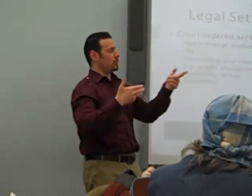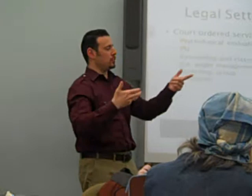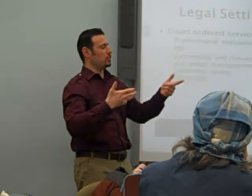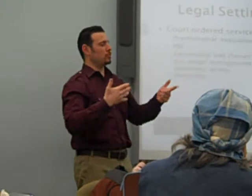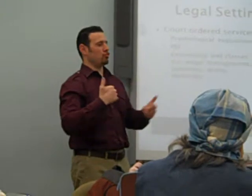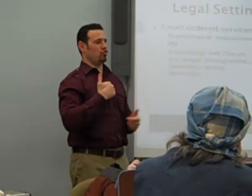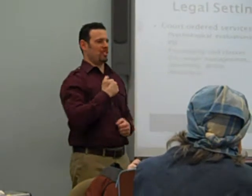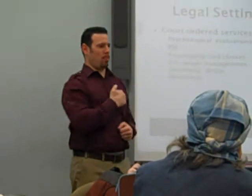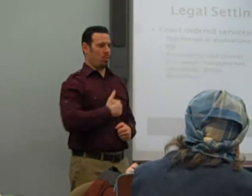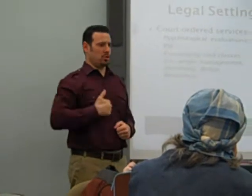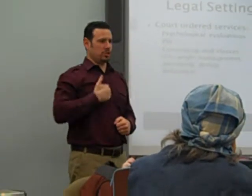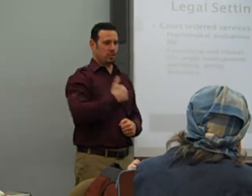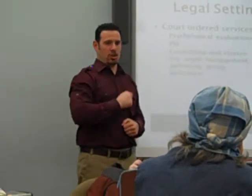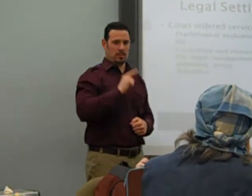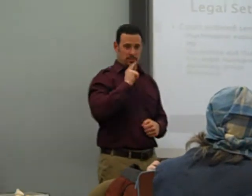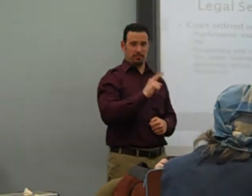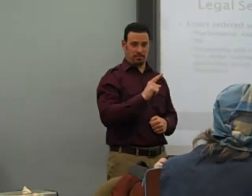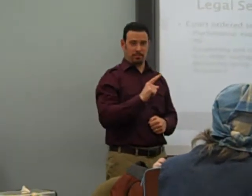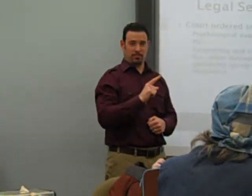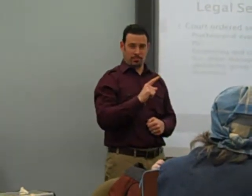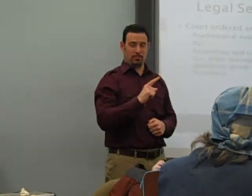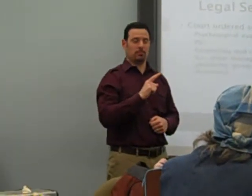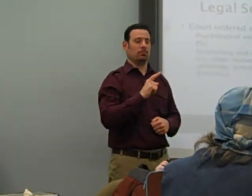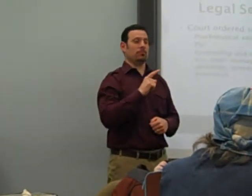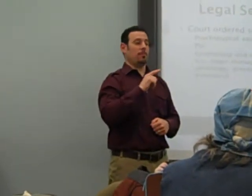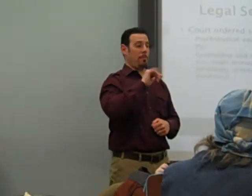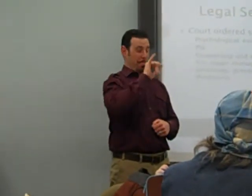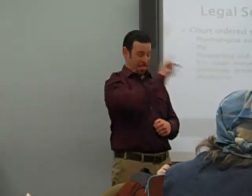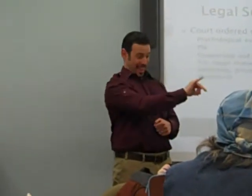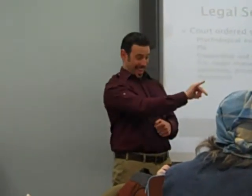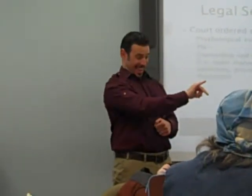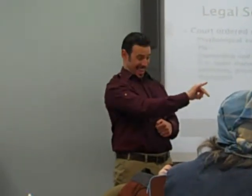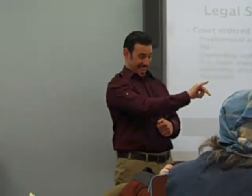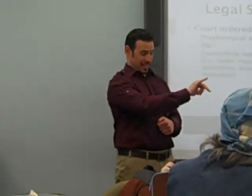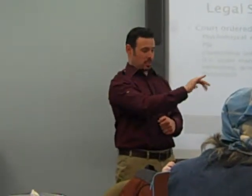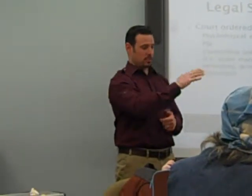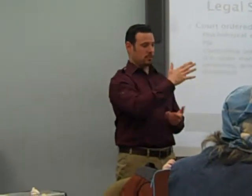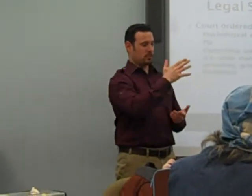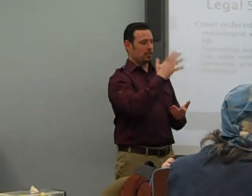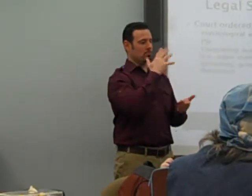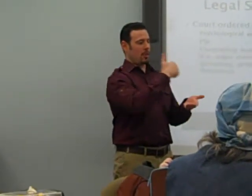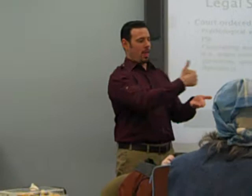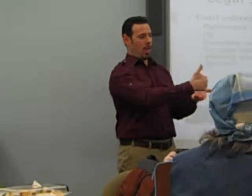judge decides their ruling, and they have to say they're sorry or they're guilty.